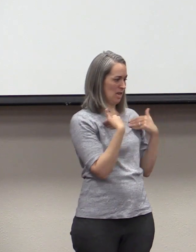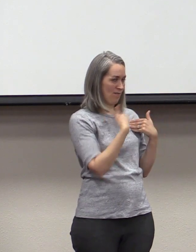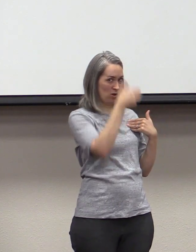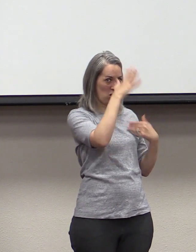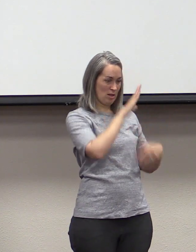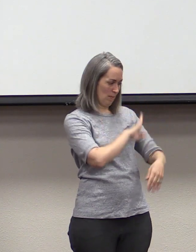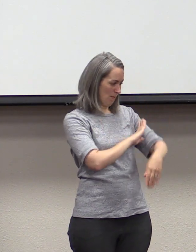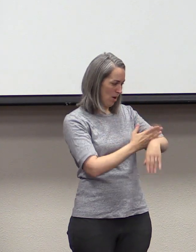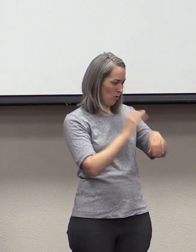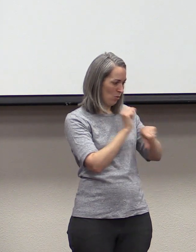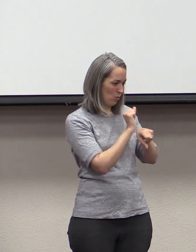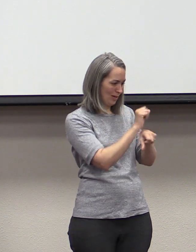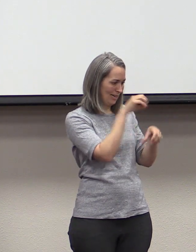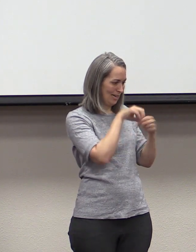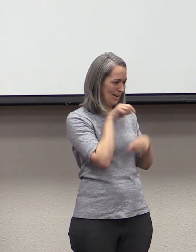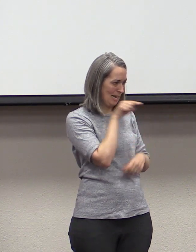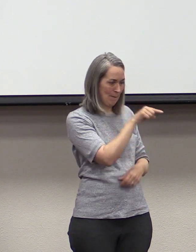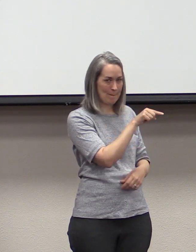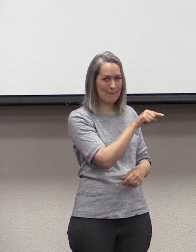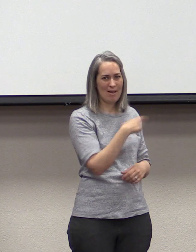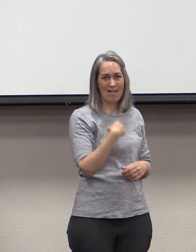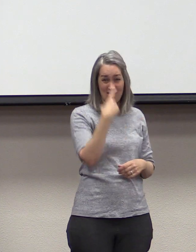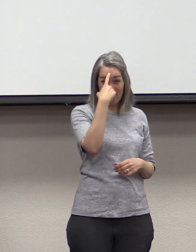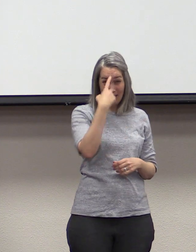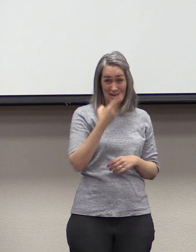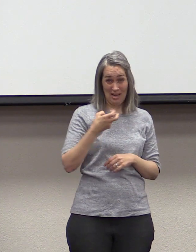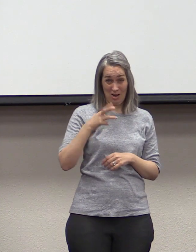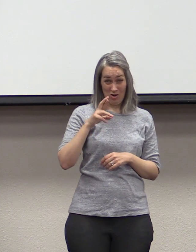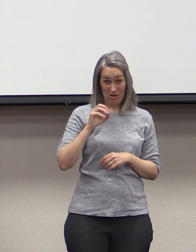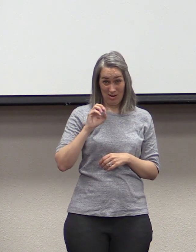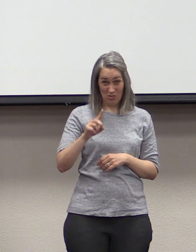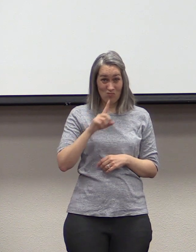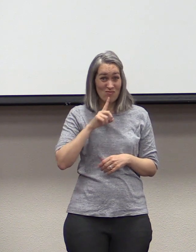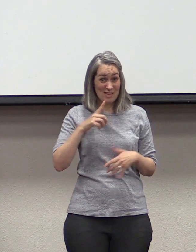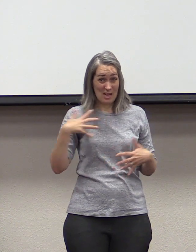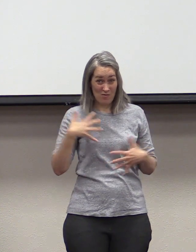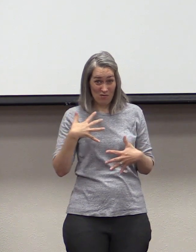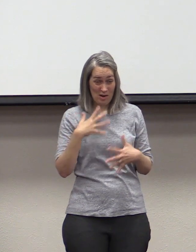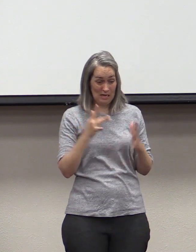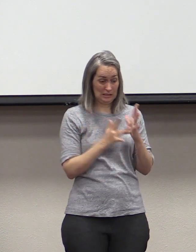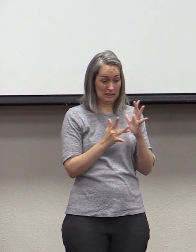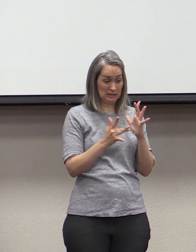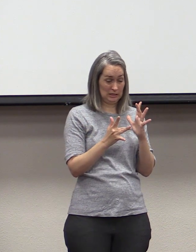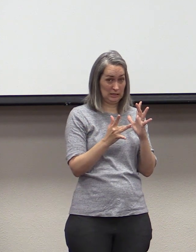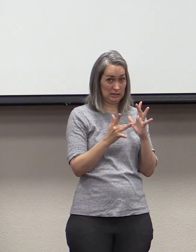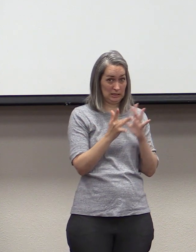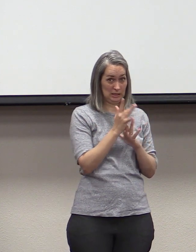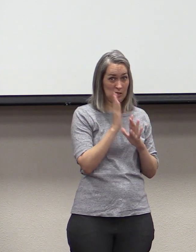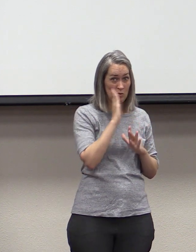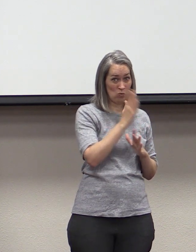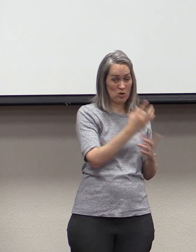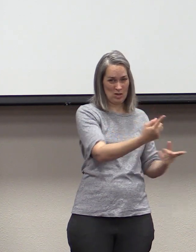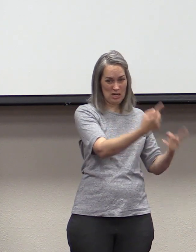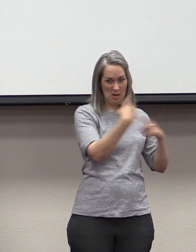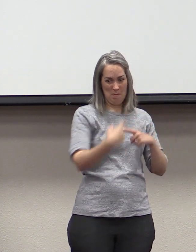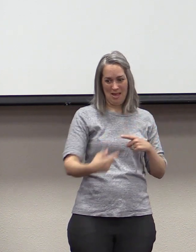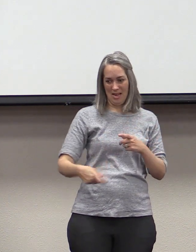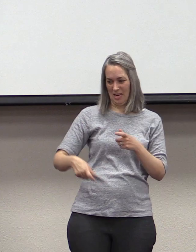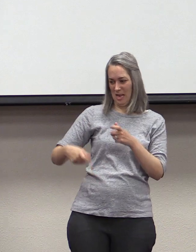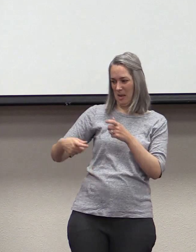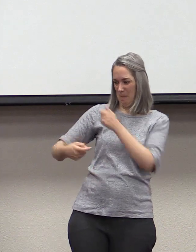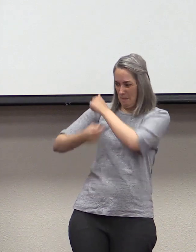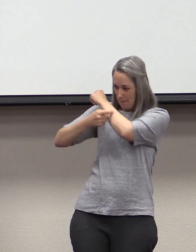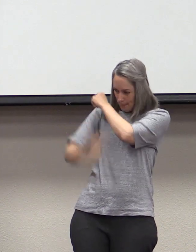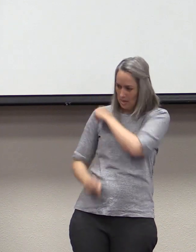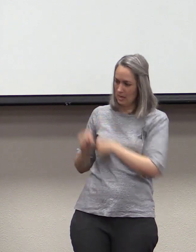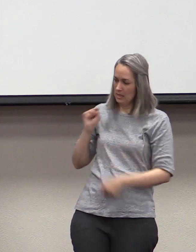him. And I think he's legitimately afraid that Jesus is going to come back and bring retribution upon